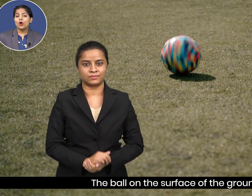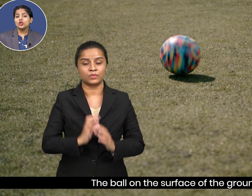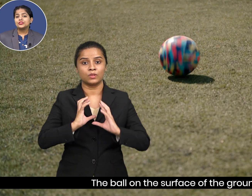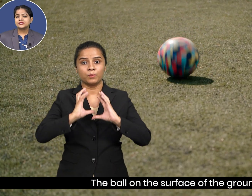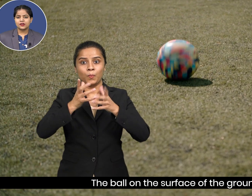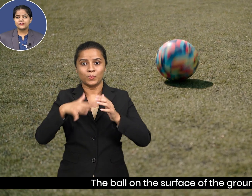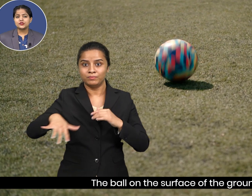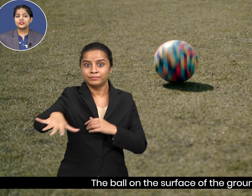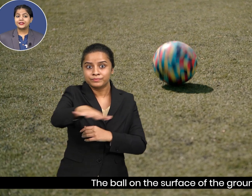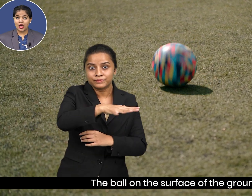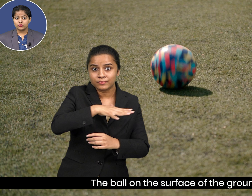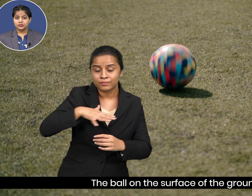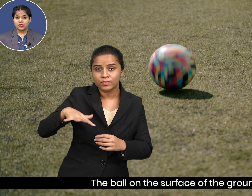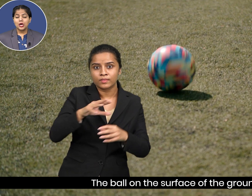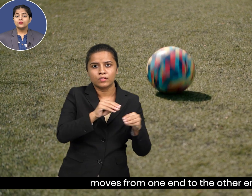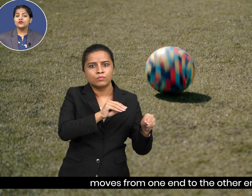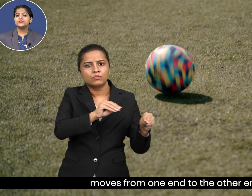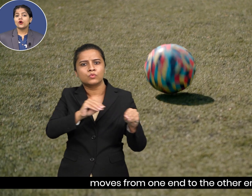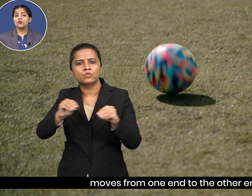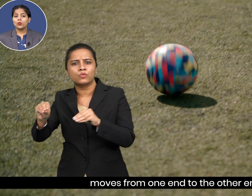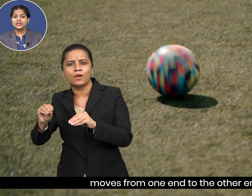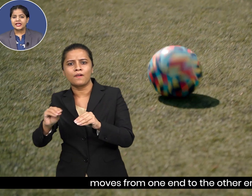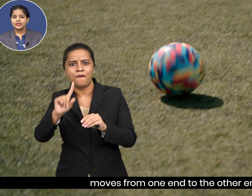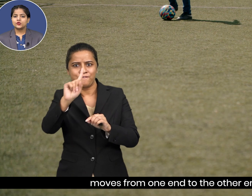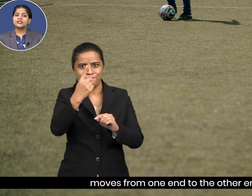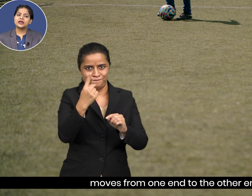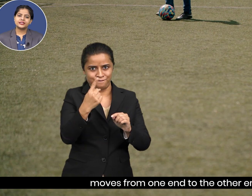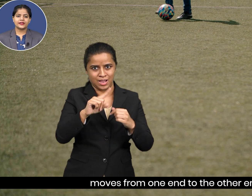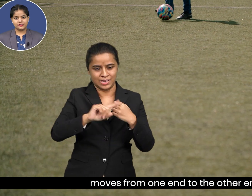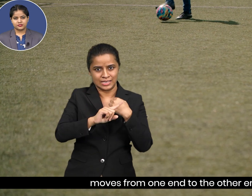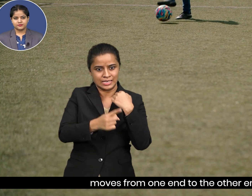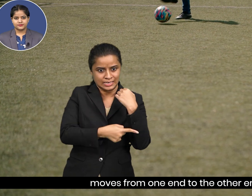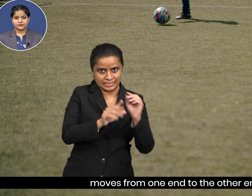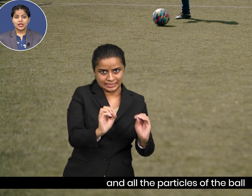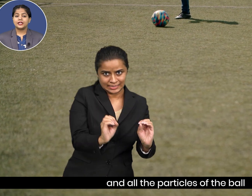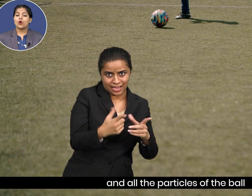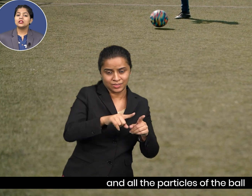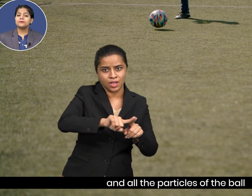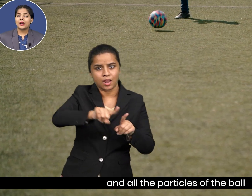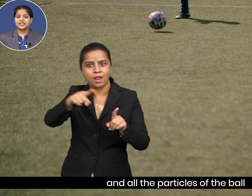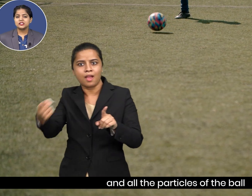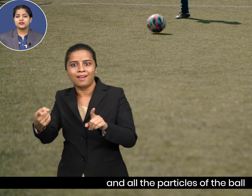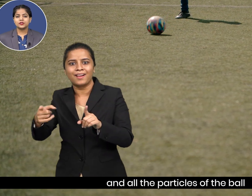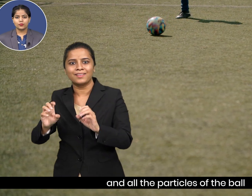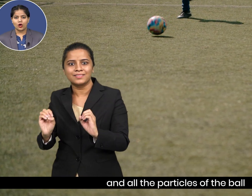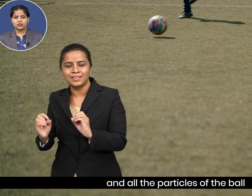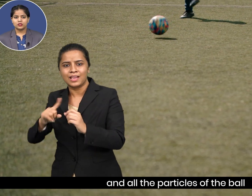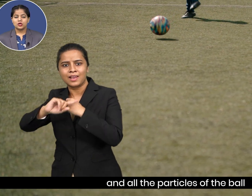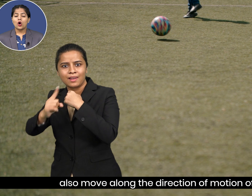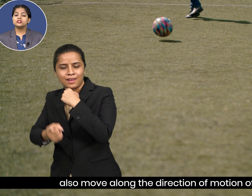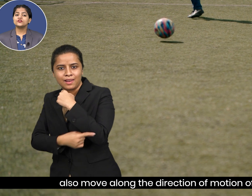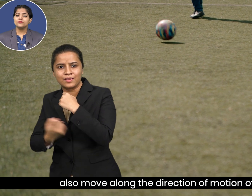The ball on the surface of the ground moves from one end to the other end, and all the particles of the